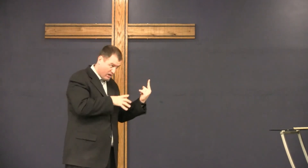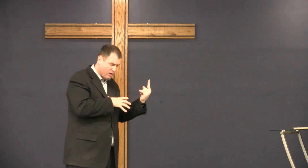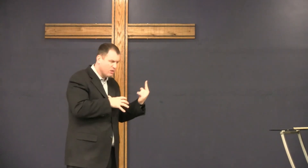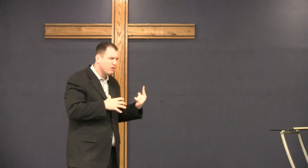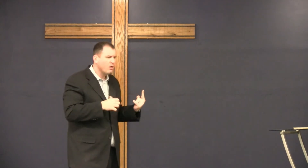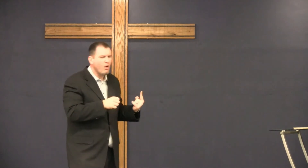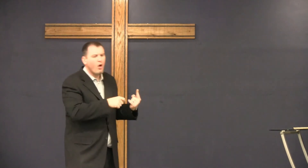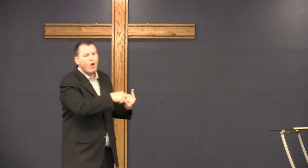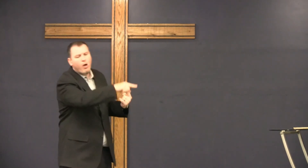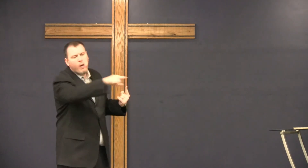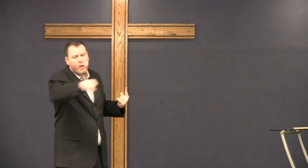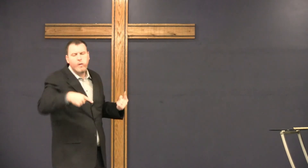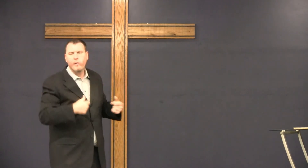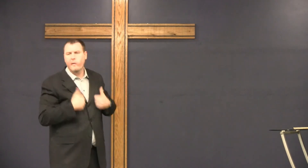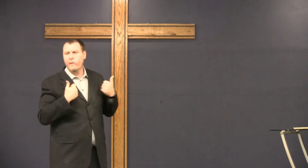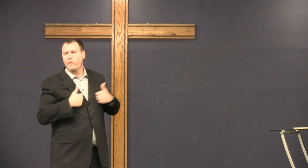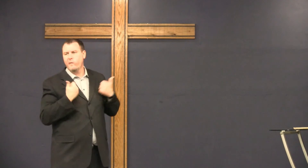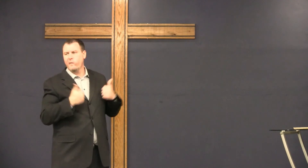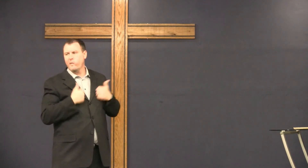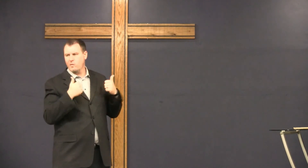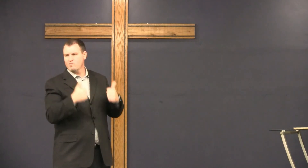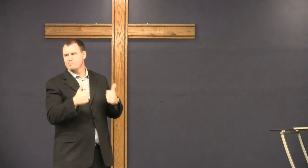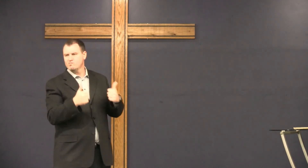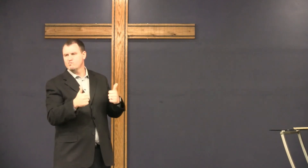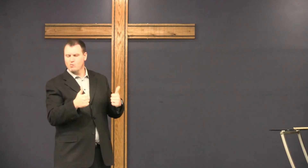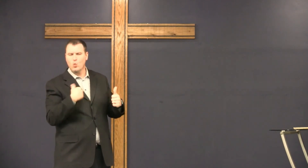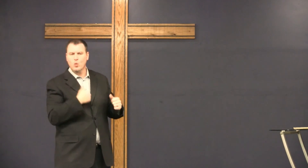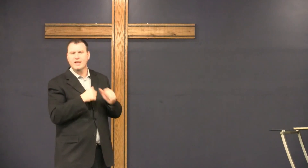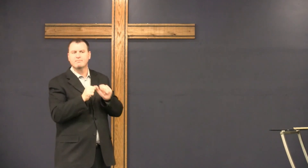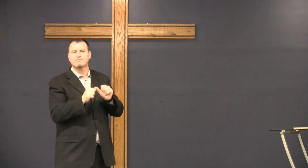for us just to kill one man so that all of us can live.